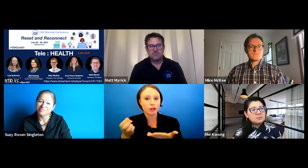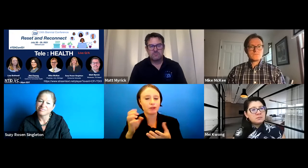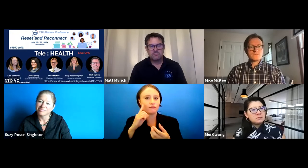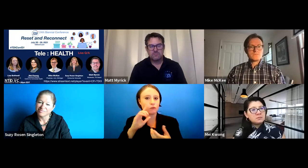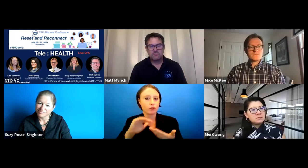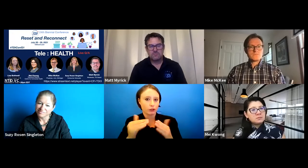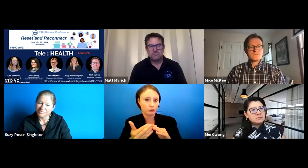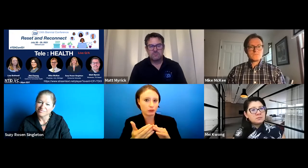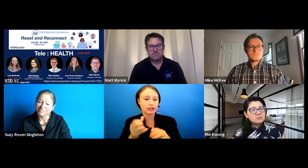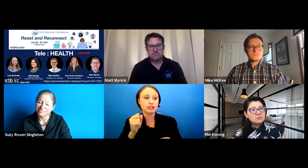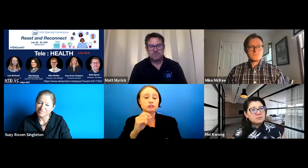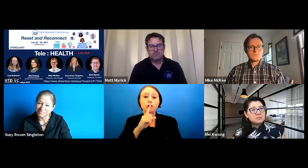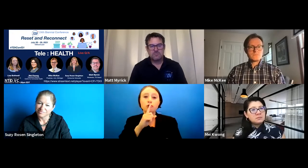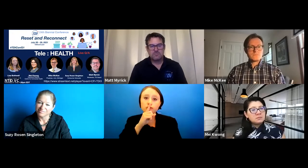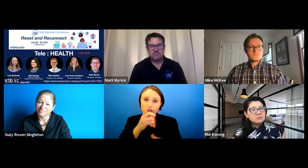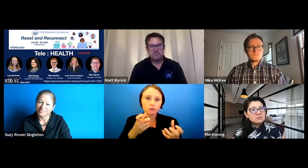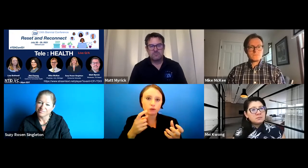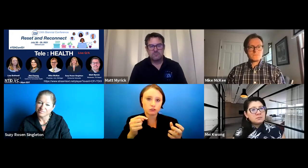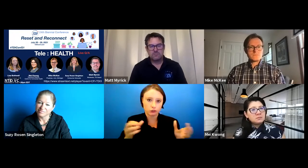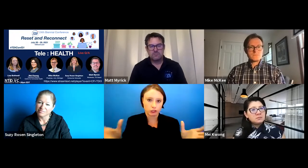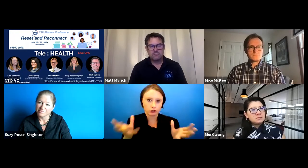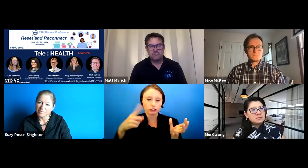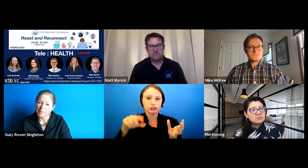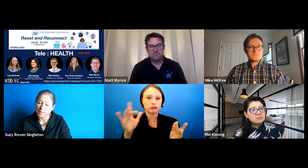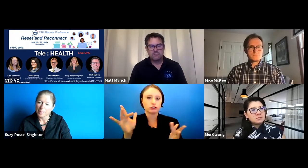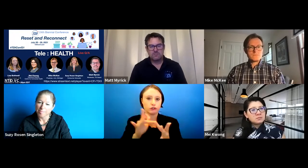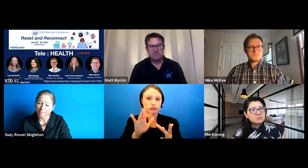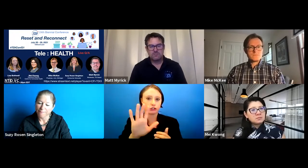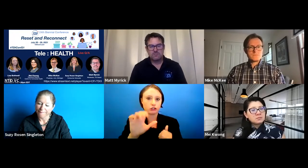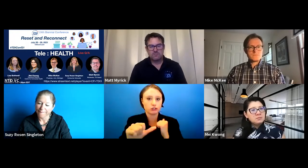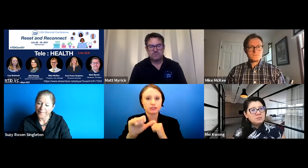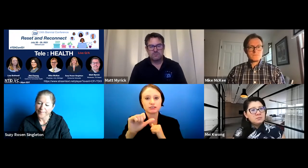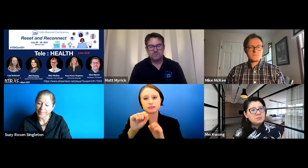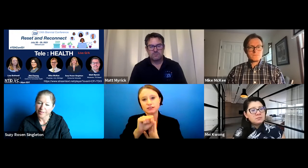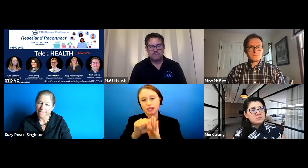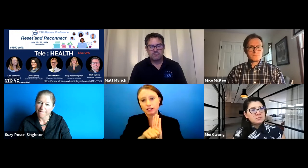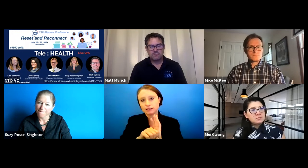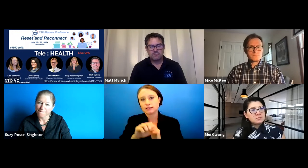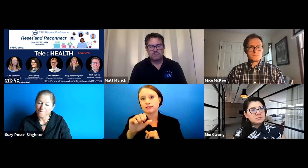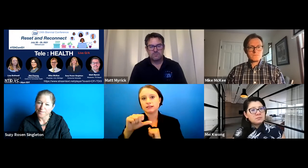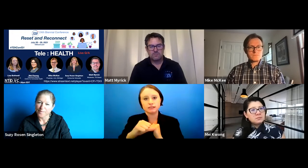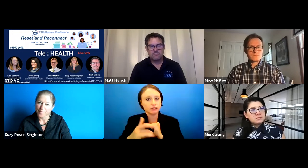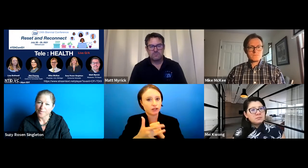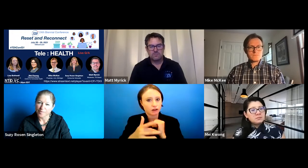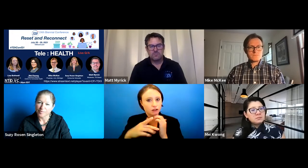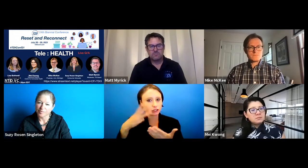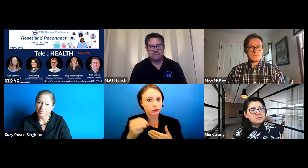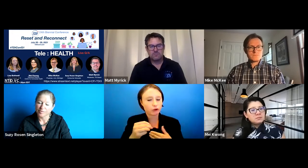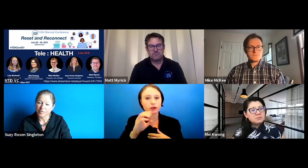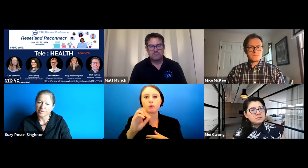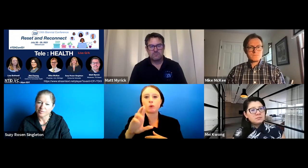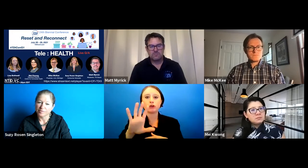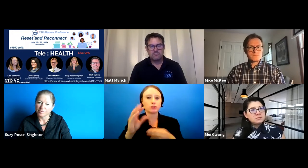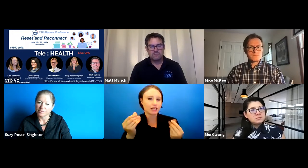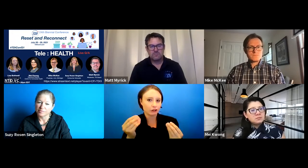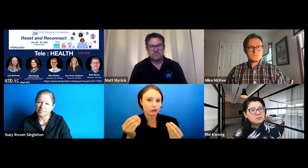other types of telehealth equipment for the community. So I really want to encourage everyone to reach out to your